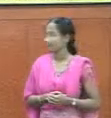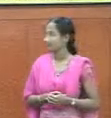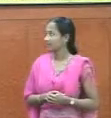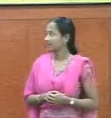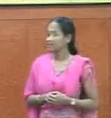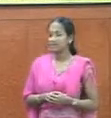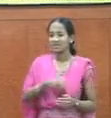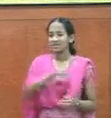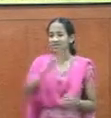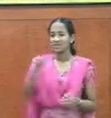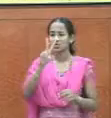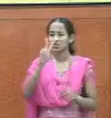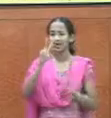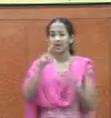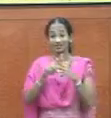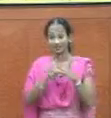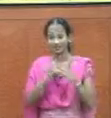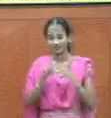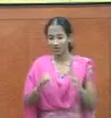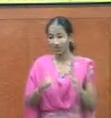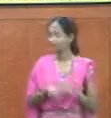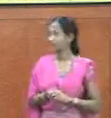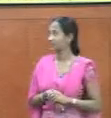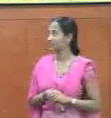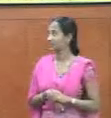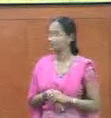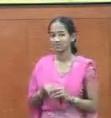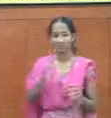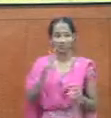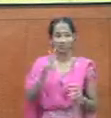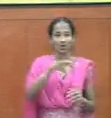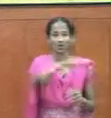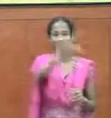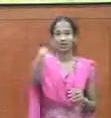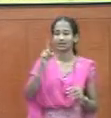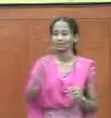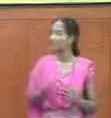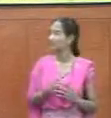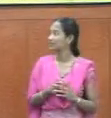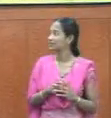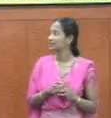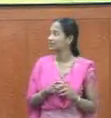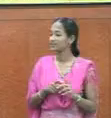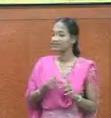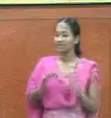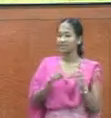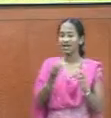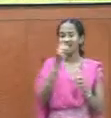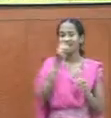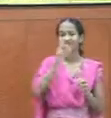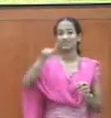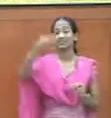At 2 o'clock sharp, we will start. So you need to be back over here by 2 o'clock. Lunch is in the adjacent